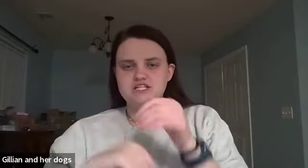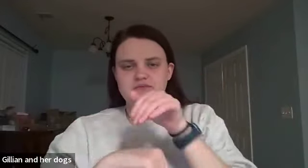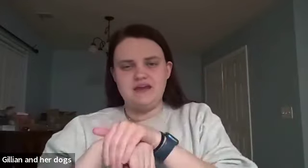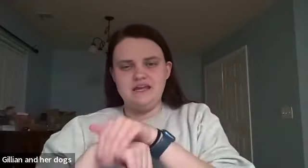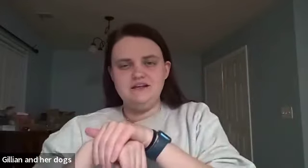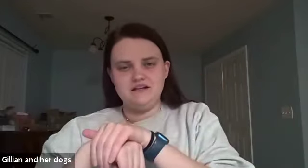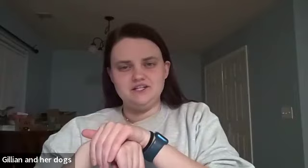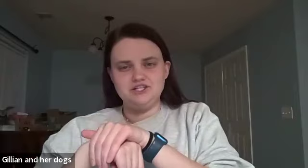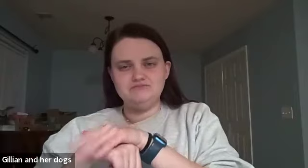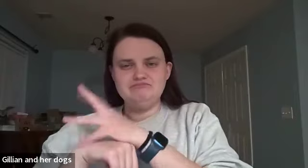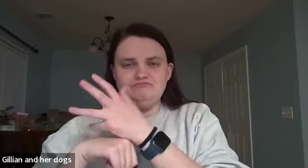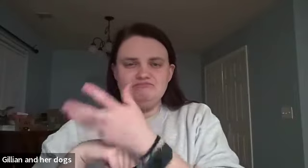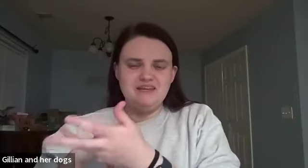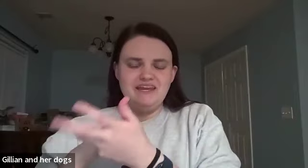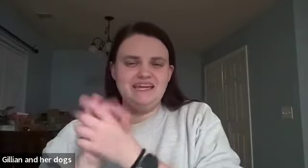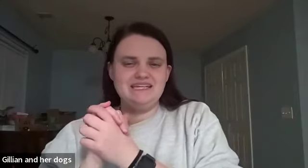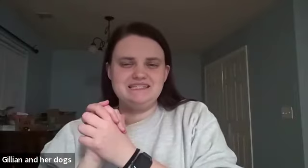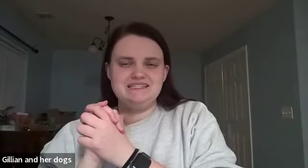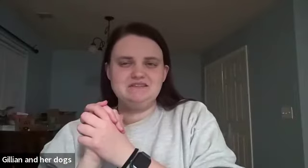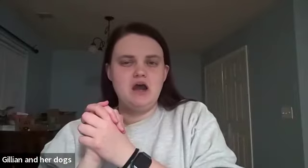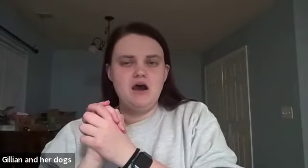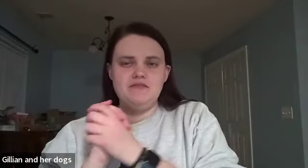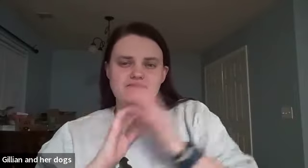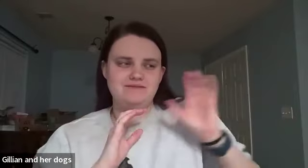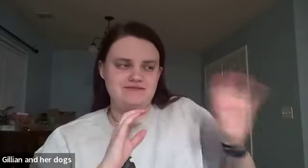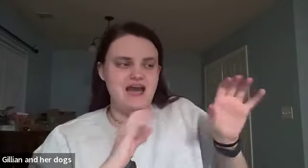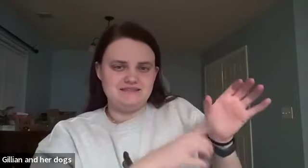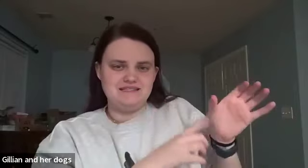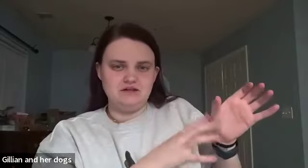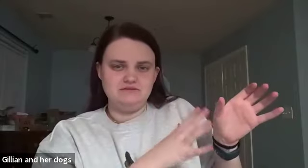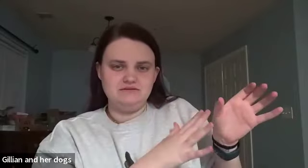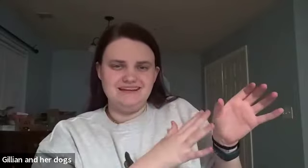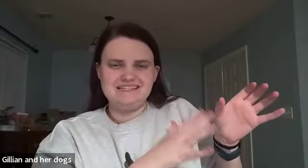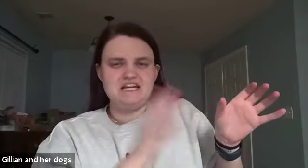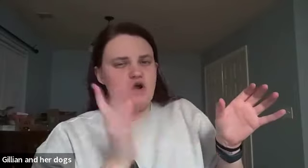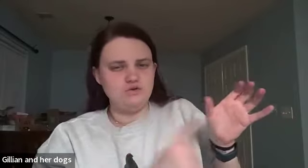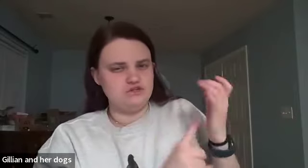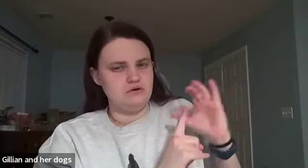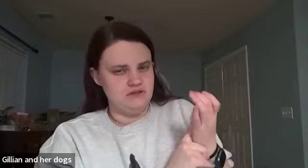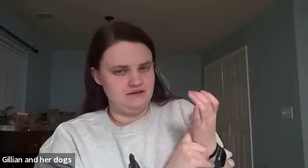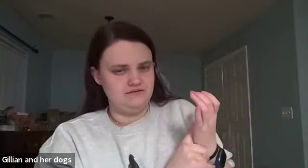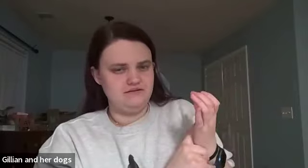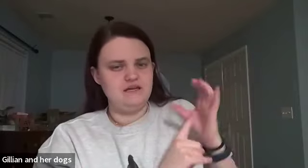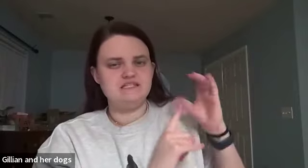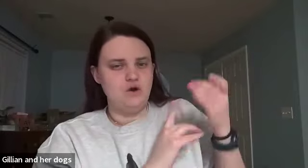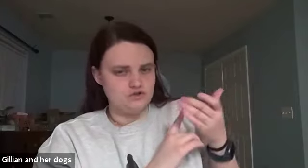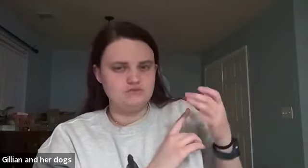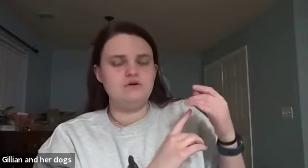it to be that English, it's not that still. It's like a cultural thing. It's a